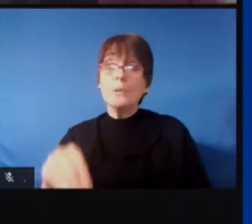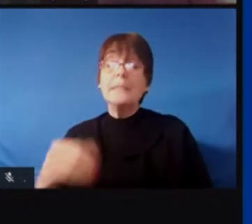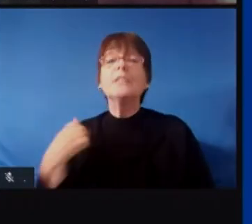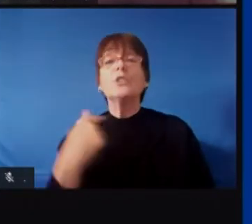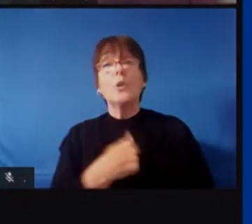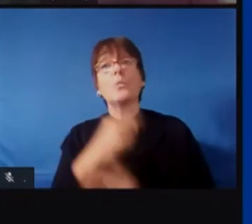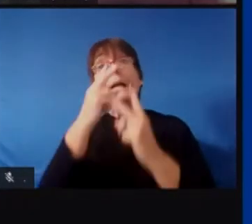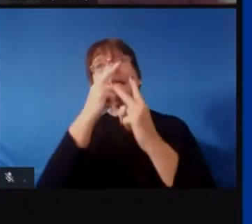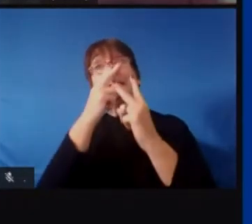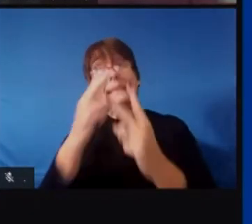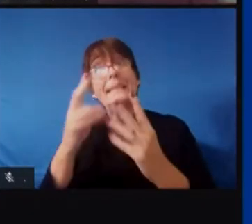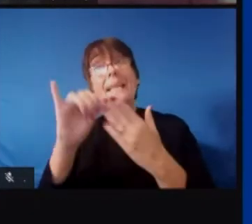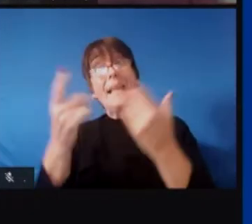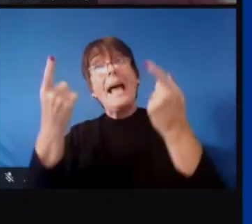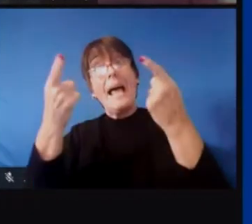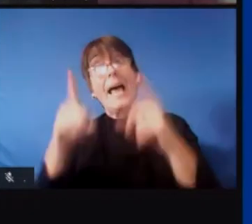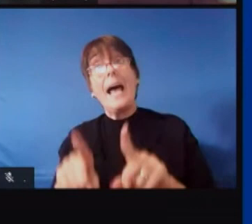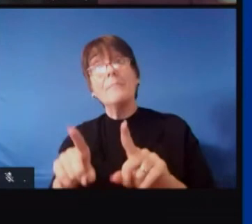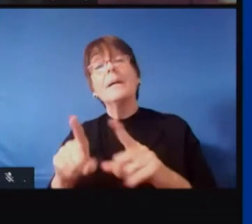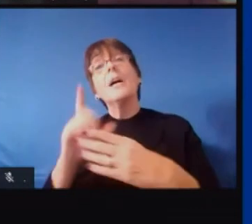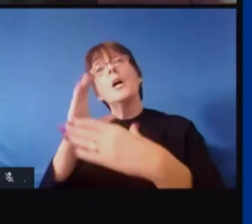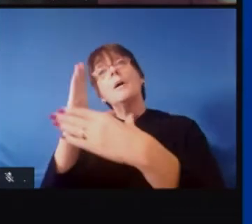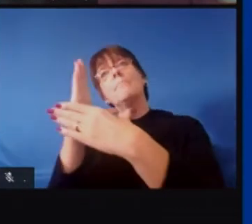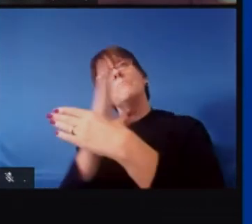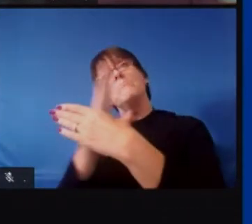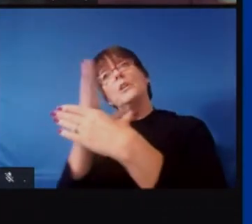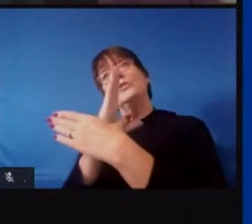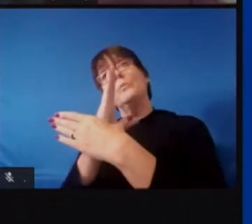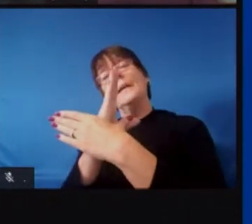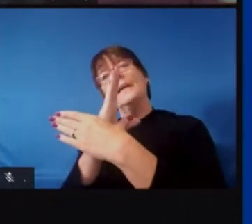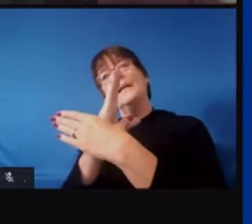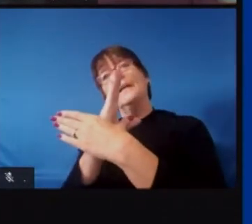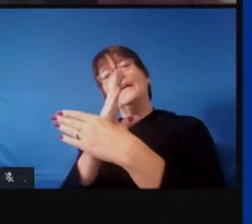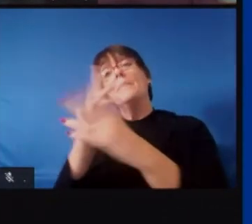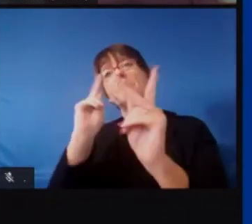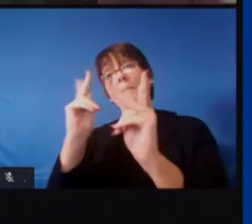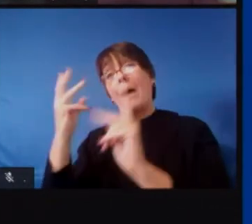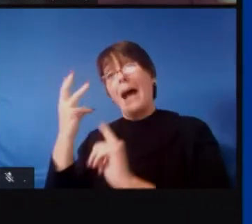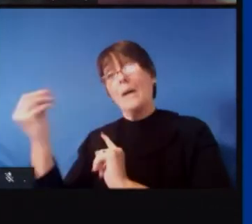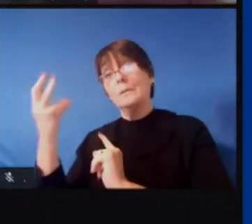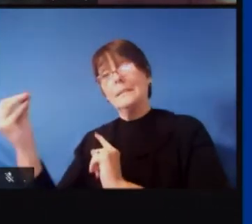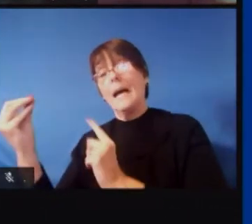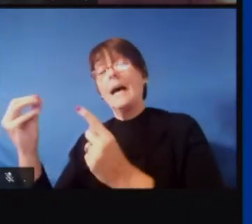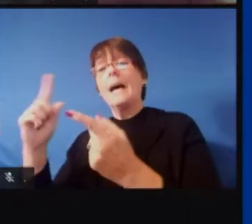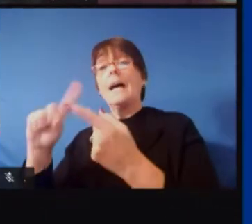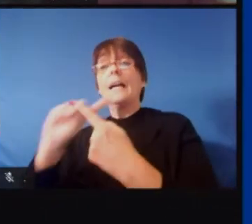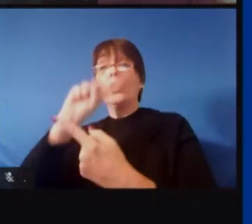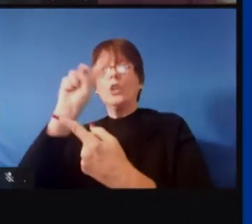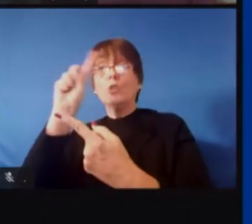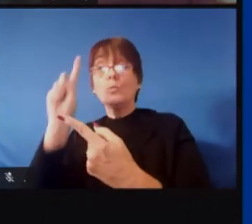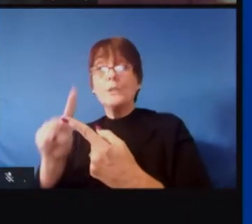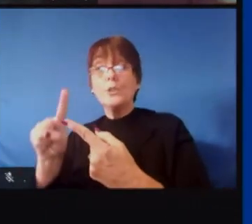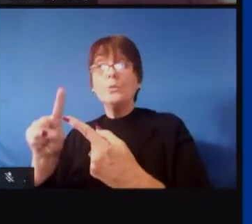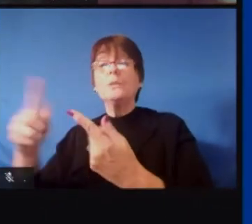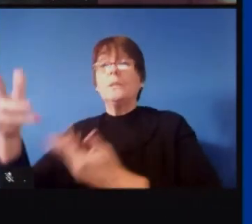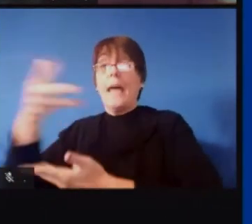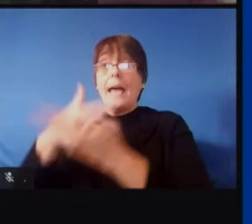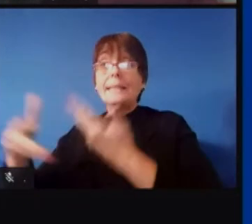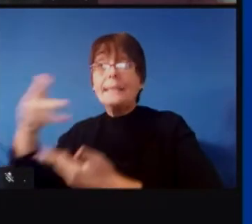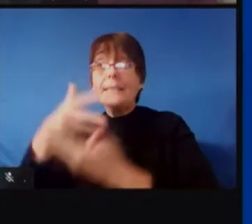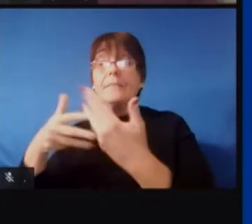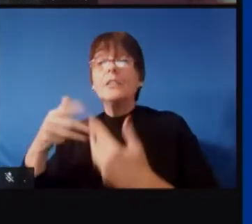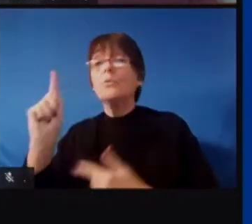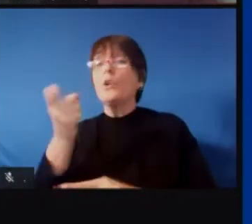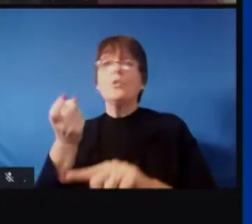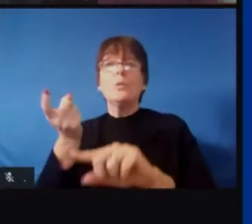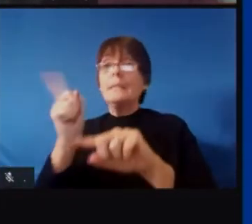this move between moving things outdoors, reducing the number of activities where you can't